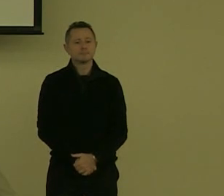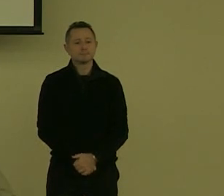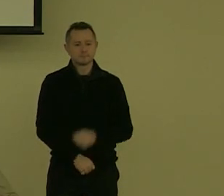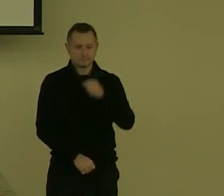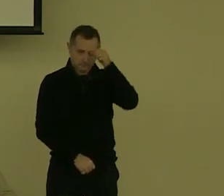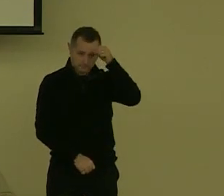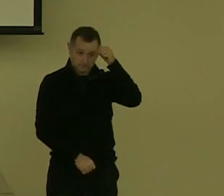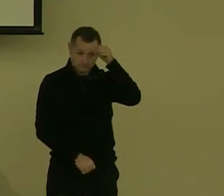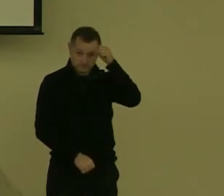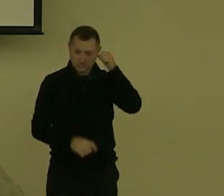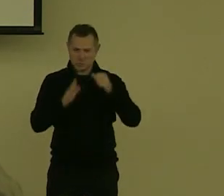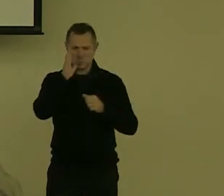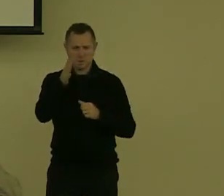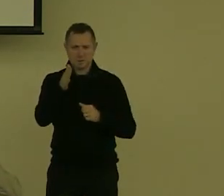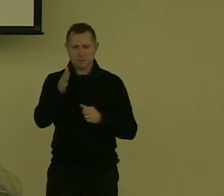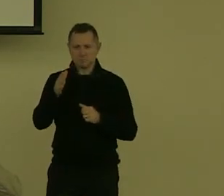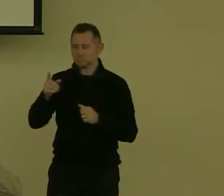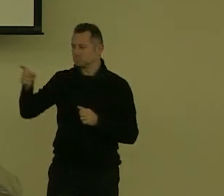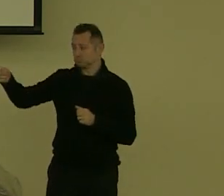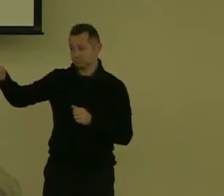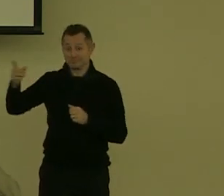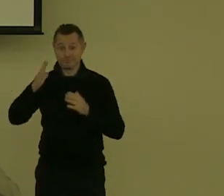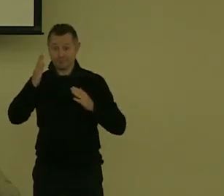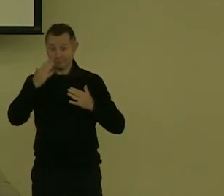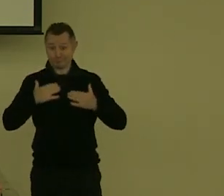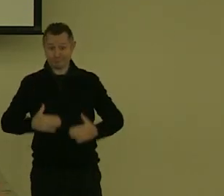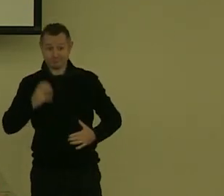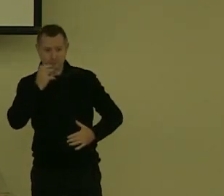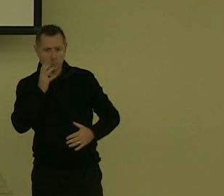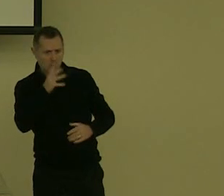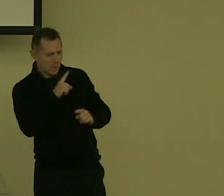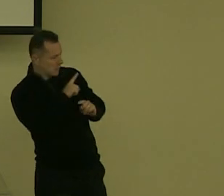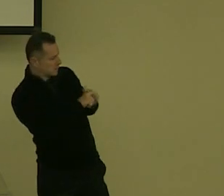our excellent panelists, who will introduce themselves to you now.